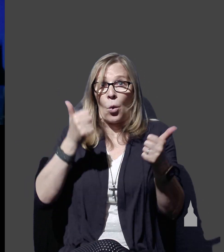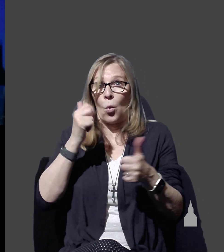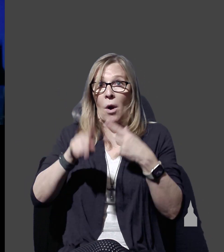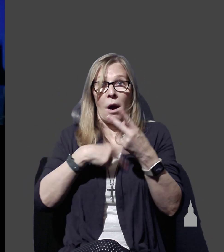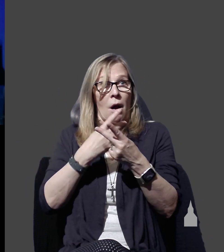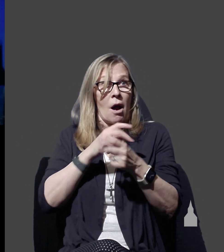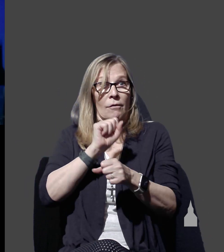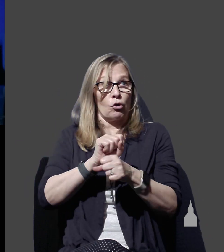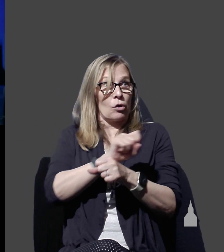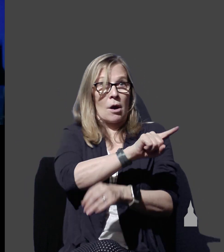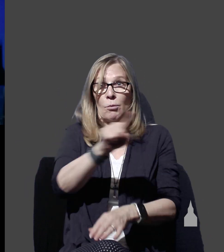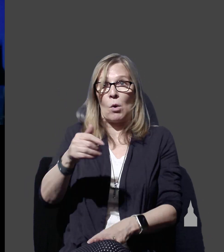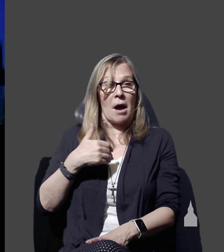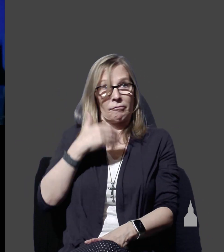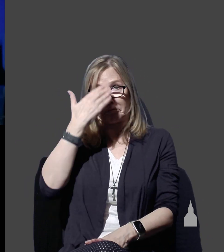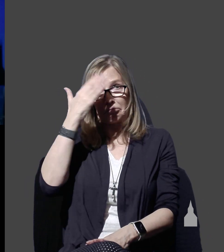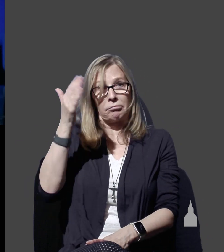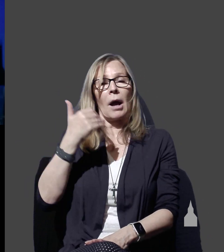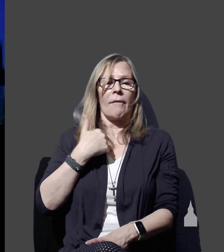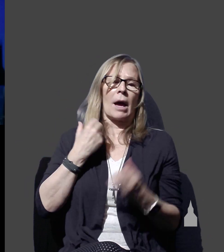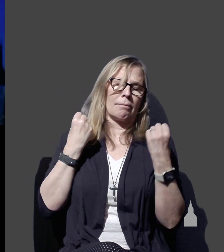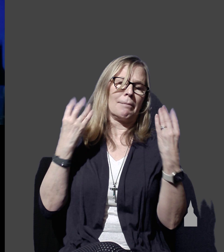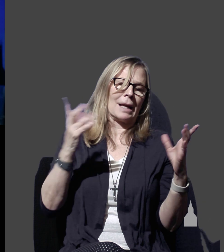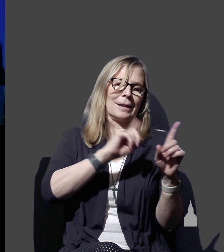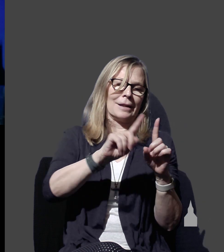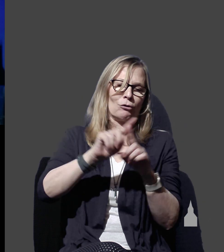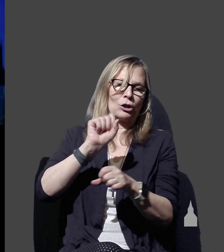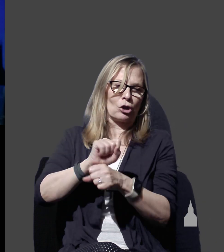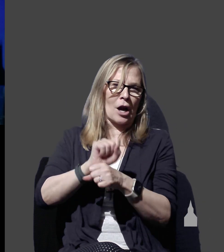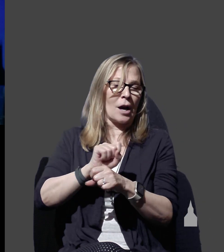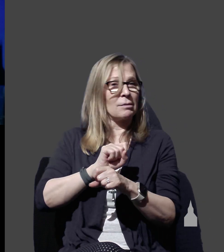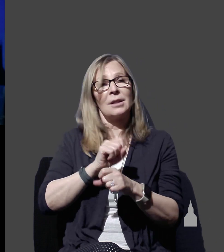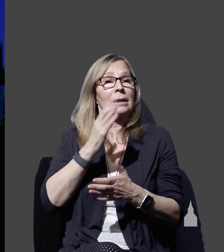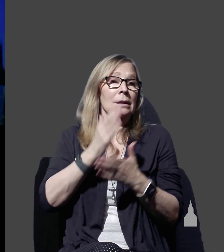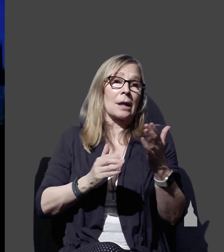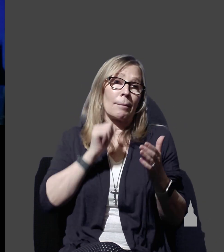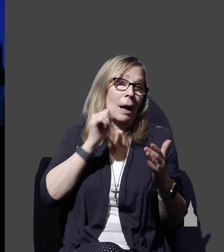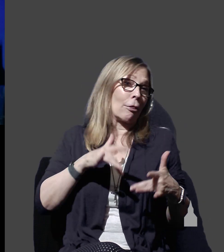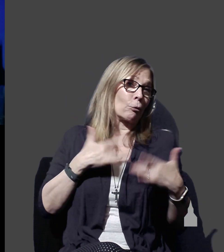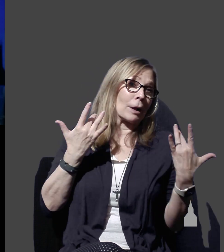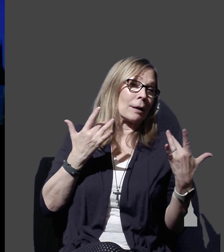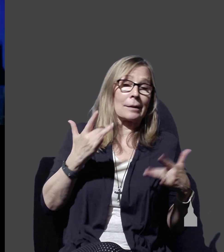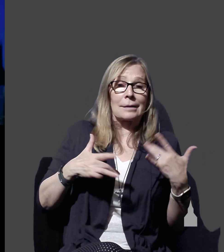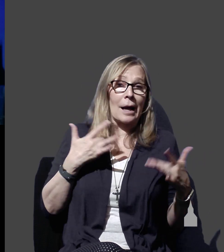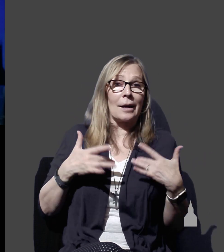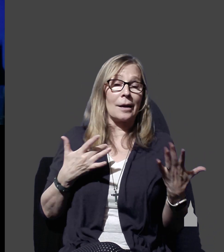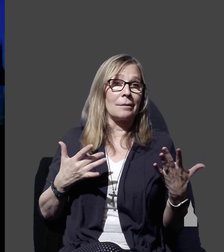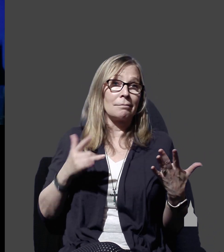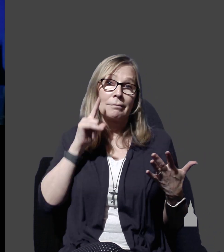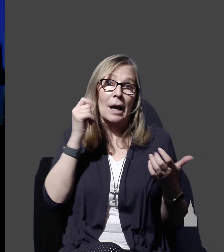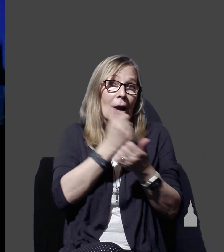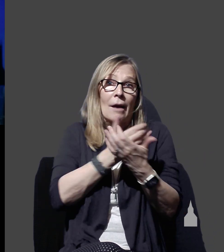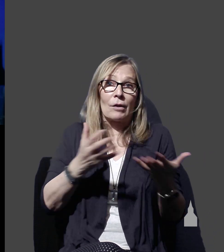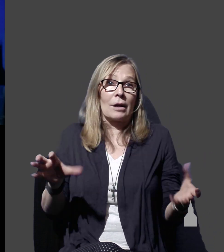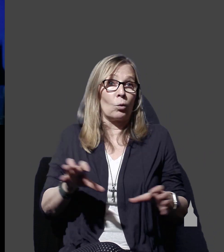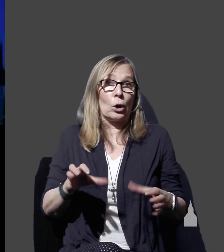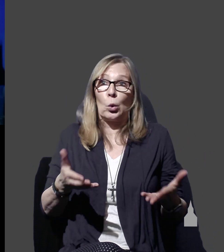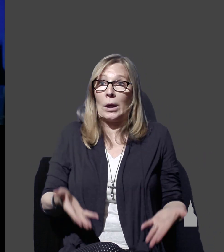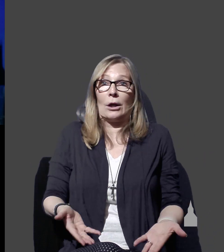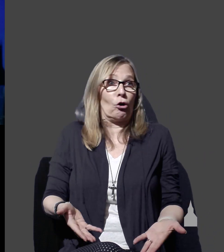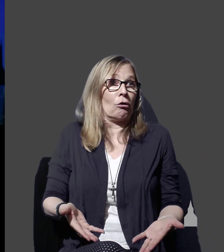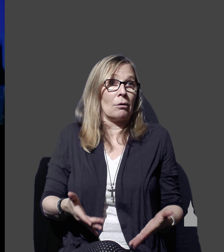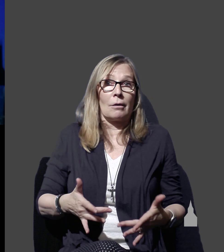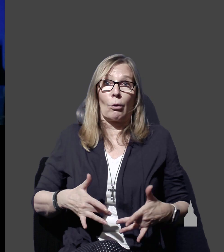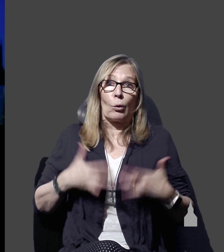now. I've had a lot of jobs over the years that weren't thrilling or exciting. Not everything we do here is thrilling